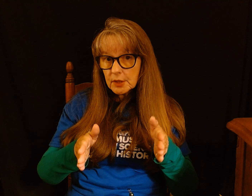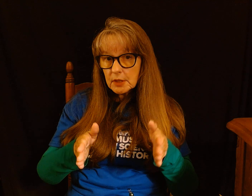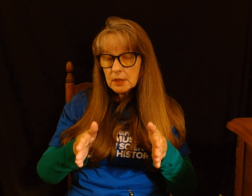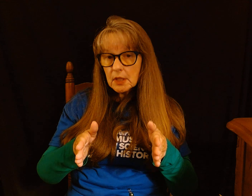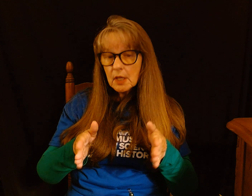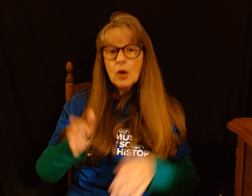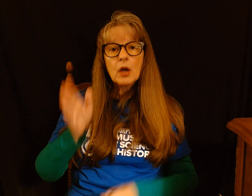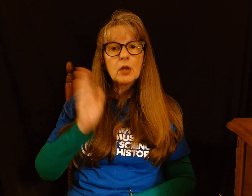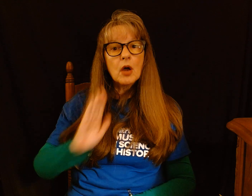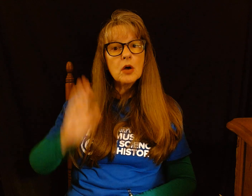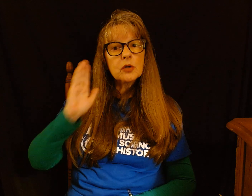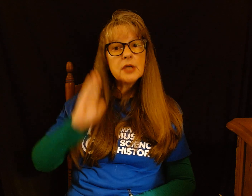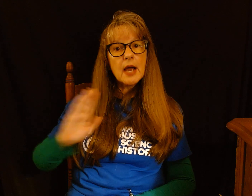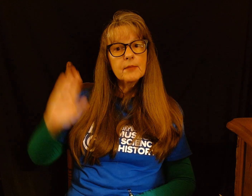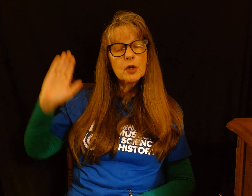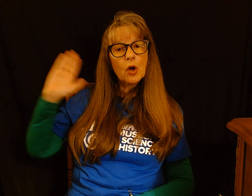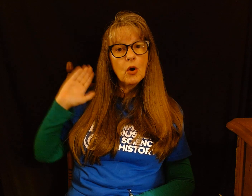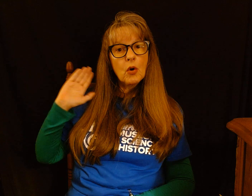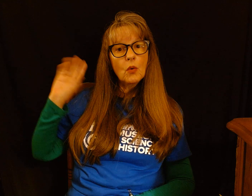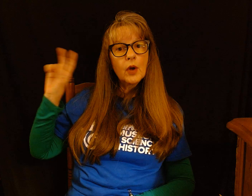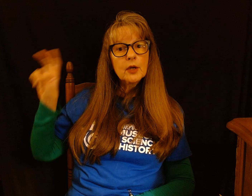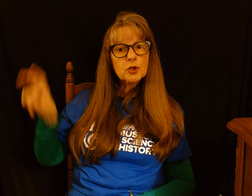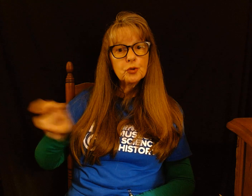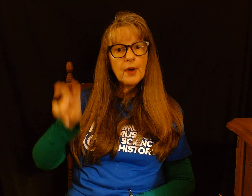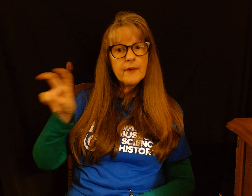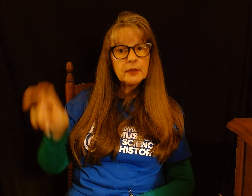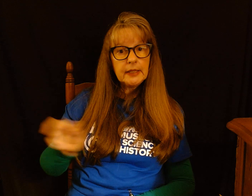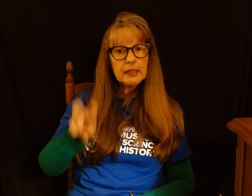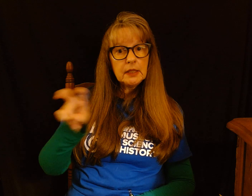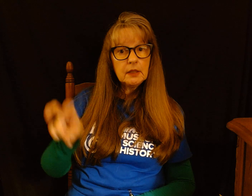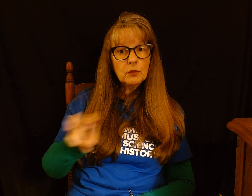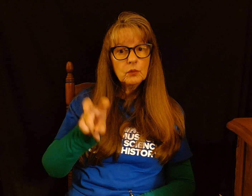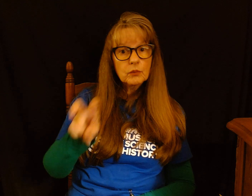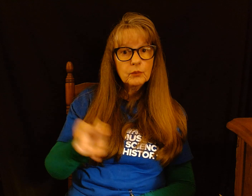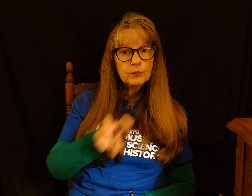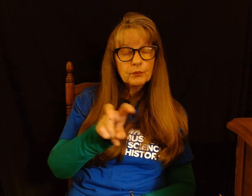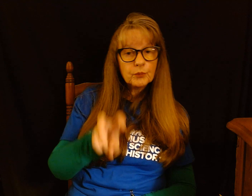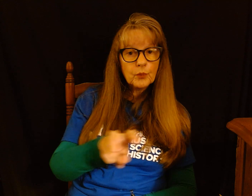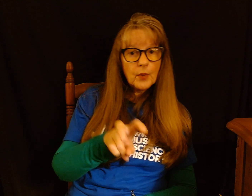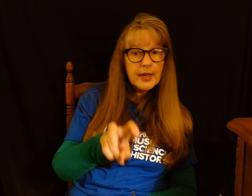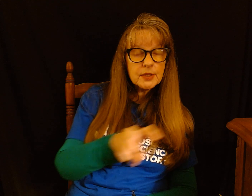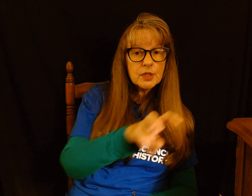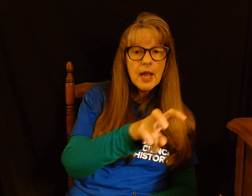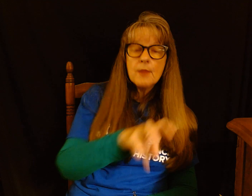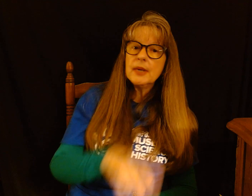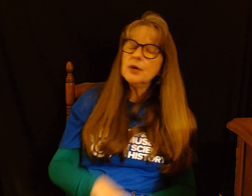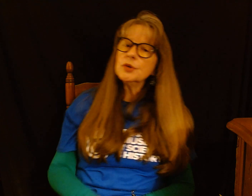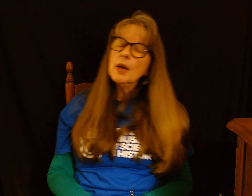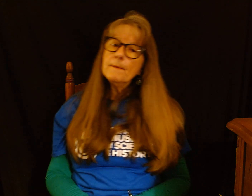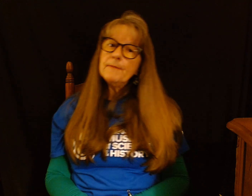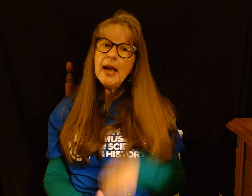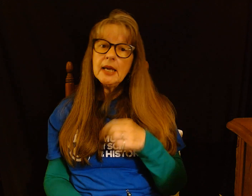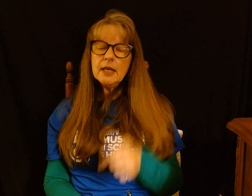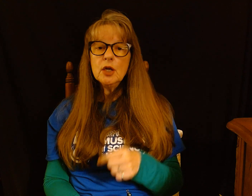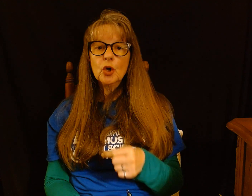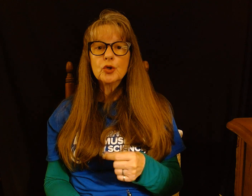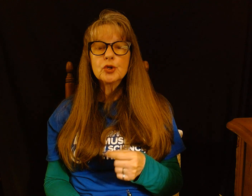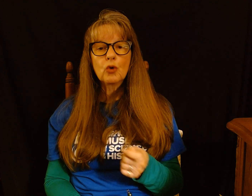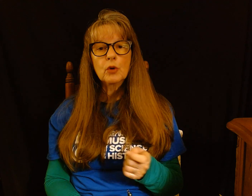person a long time ago traveling west, because pioneers normally